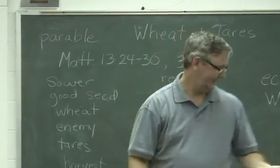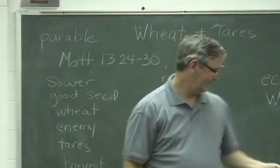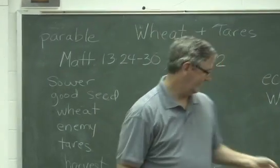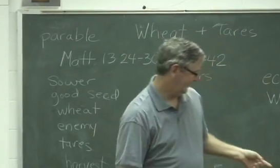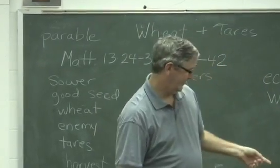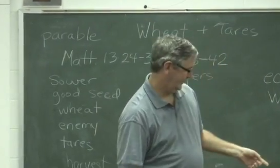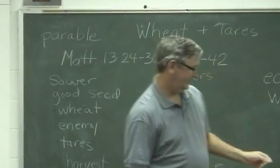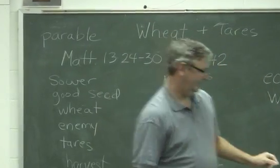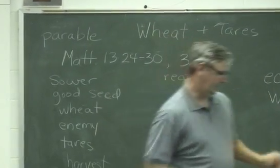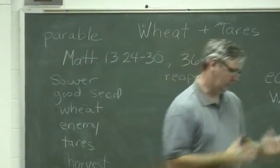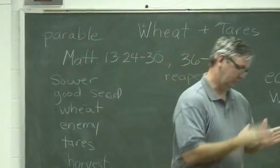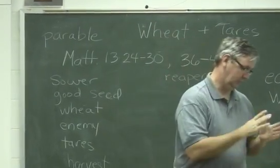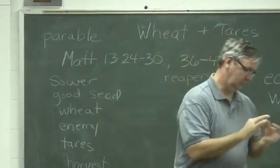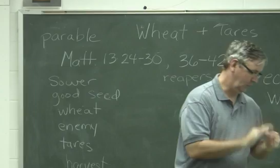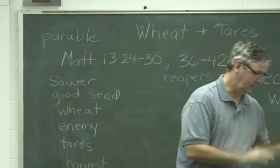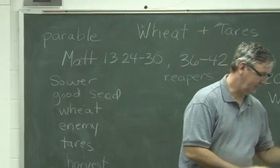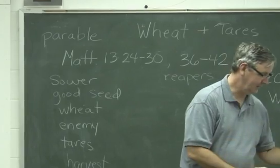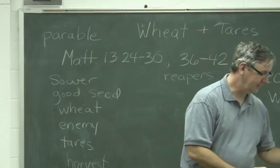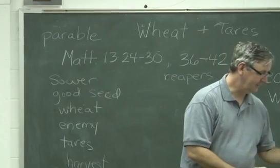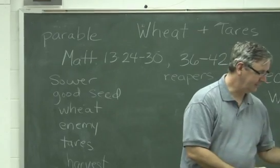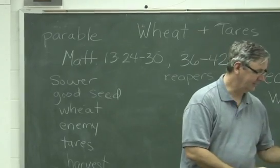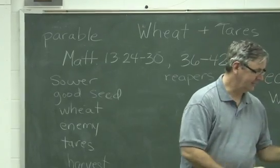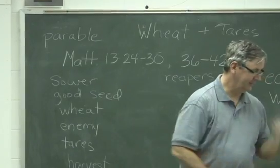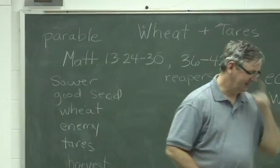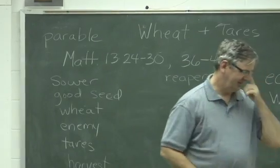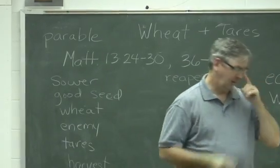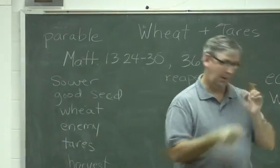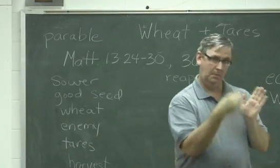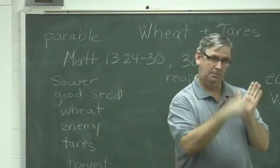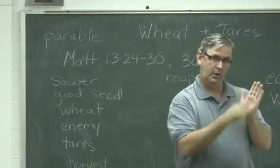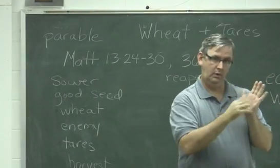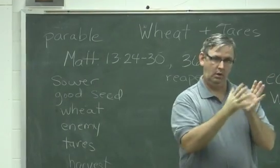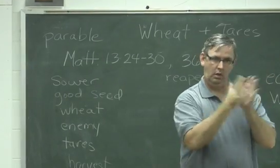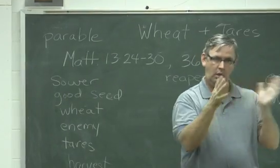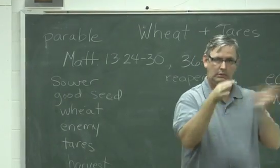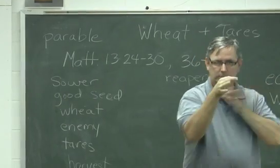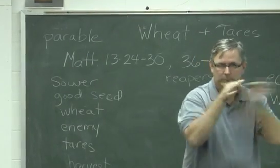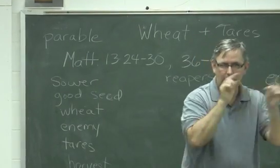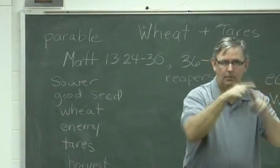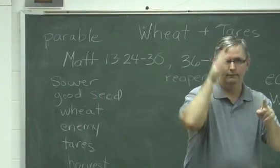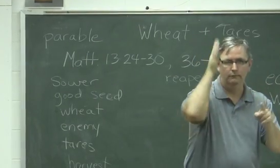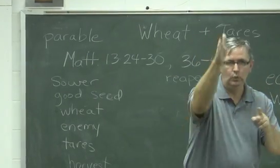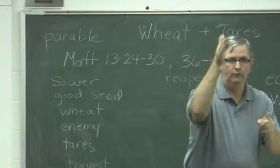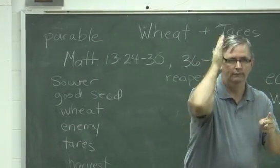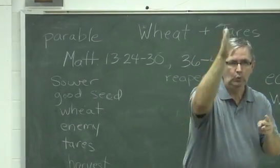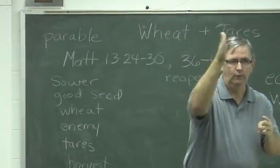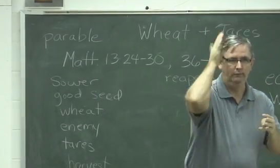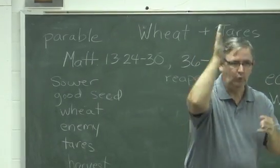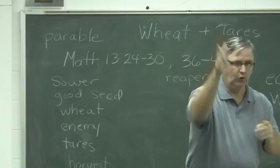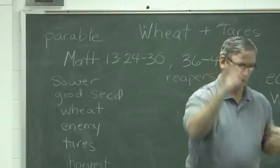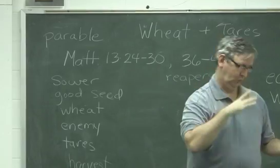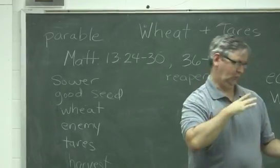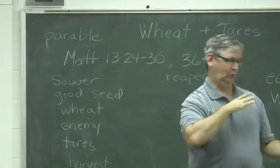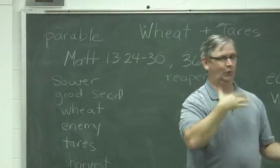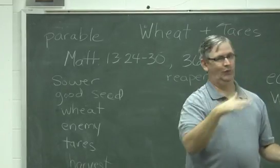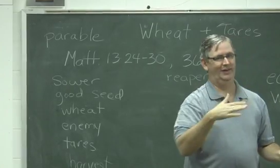out if anybody's really Christian or not. That's not our responsibility. Matthew talks about a lot of things about the